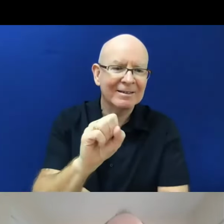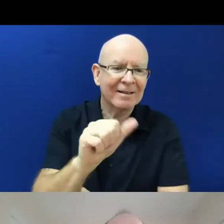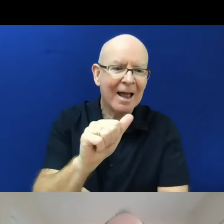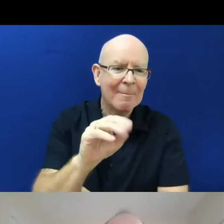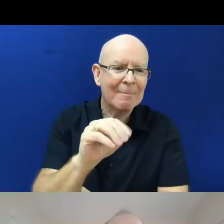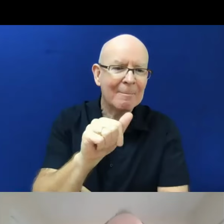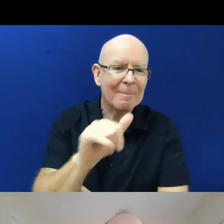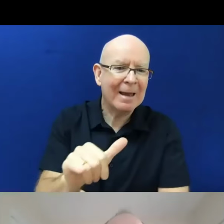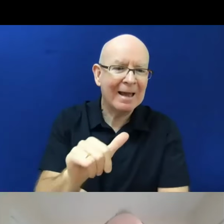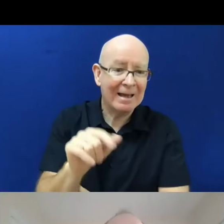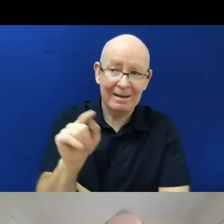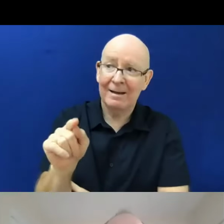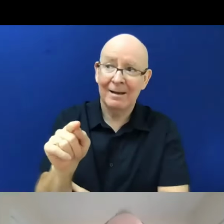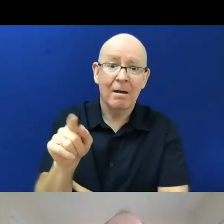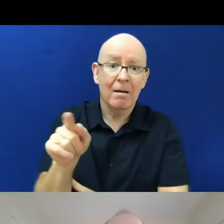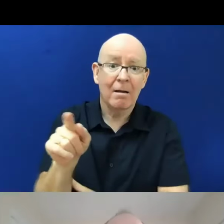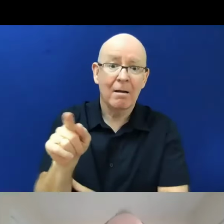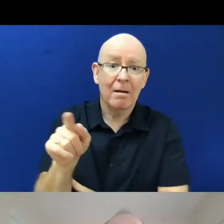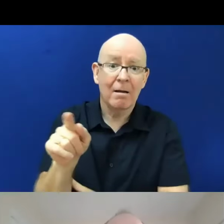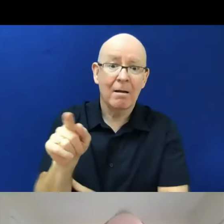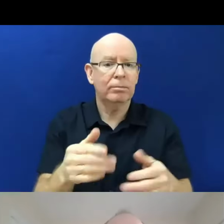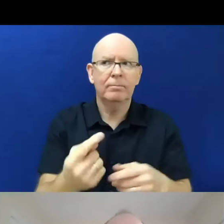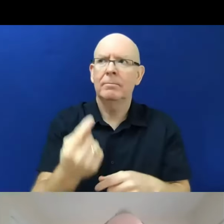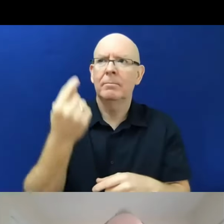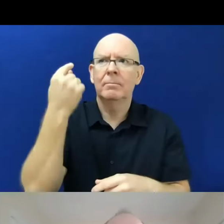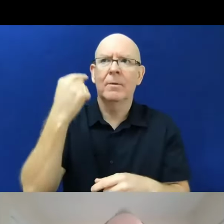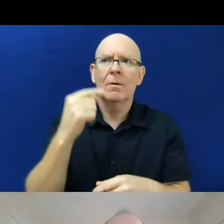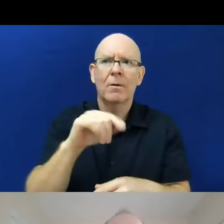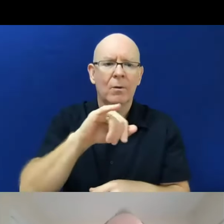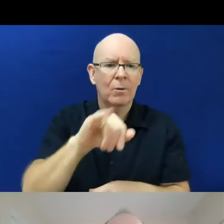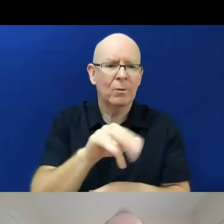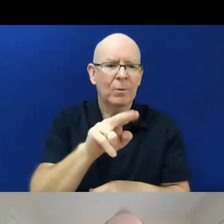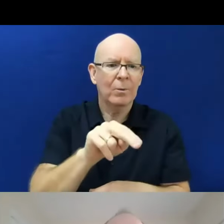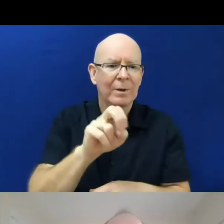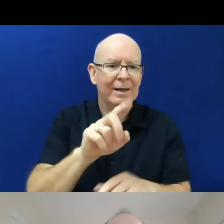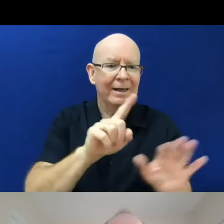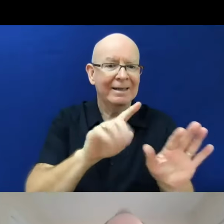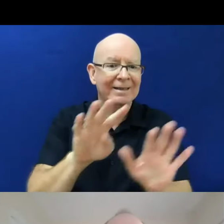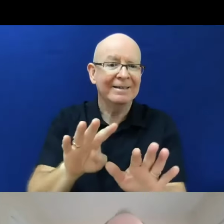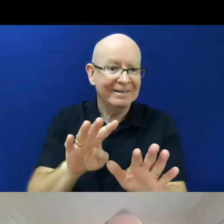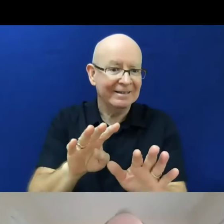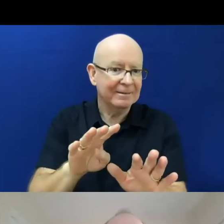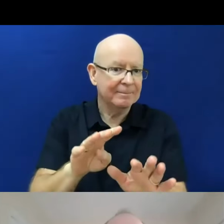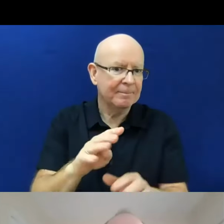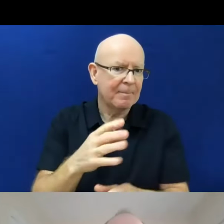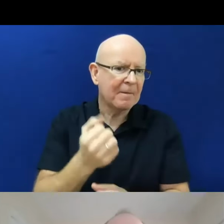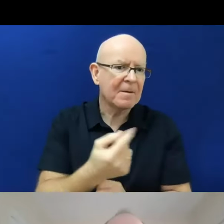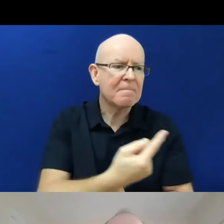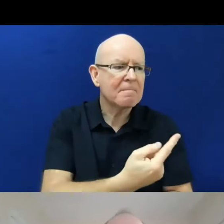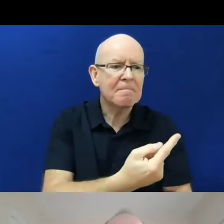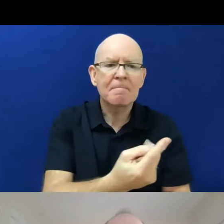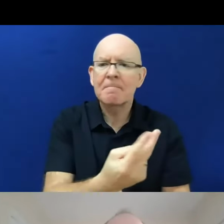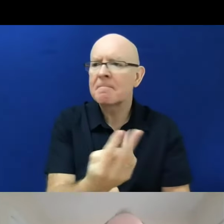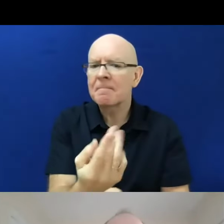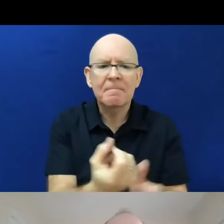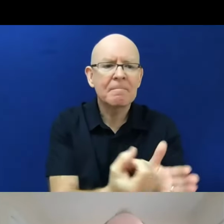to other government which is now led by Prime Minister Boris Johnson. But for some